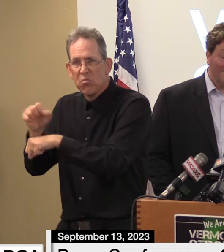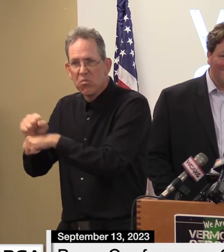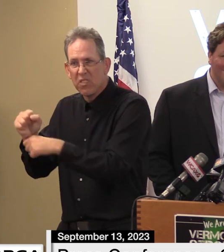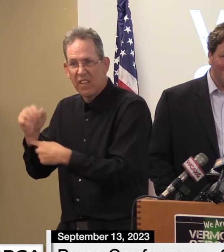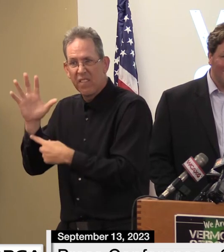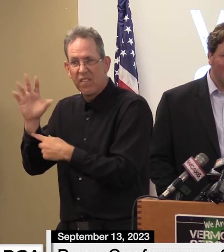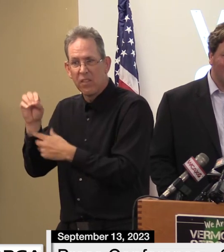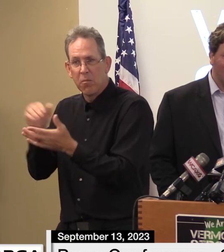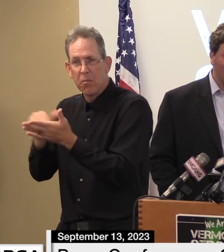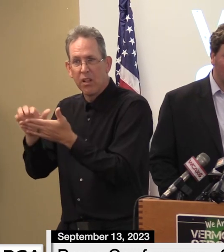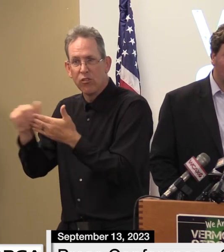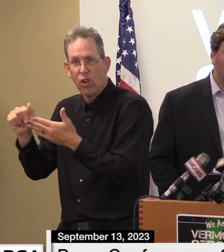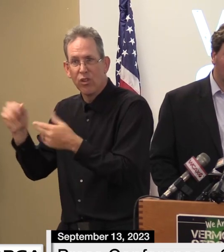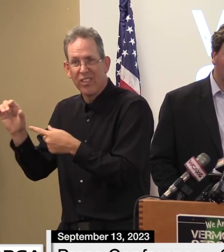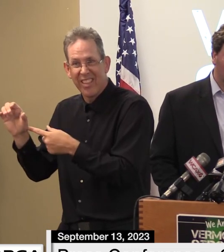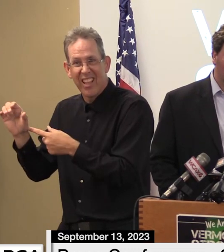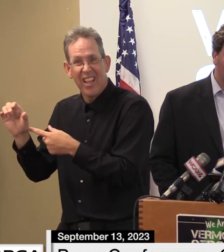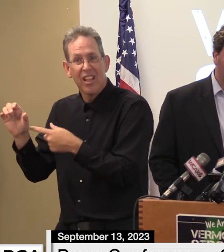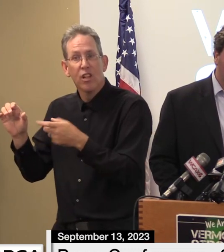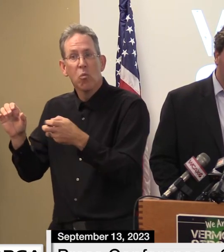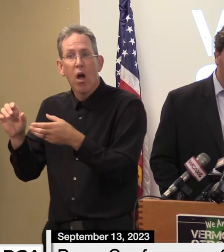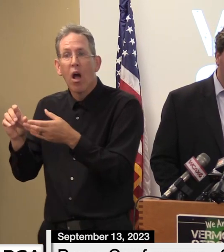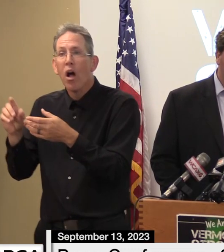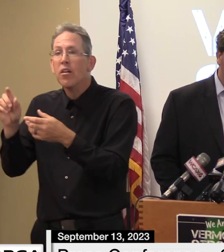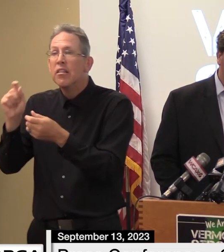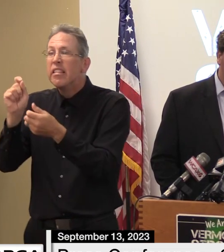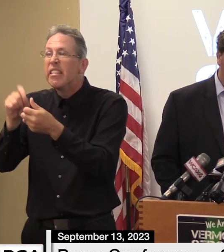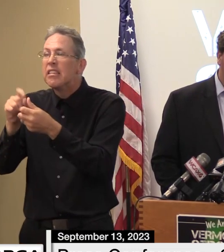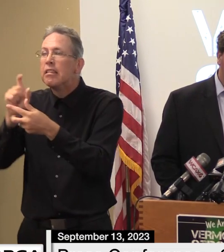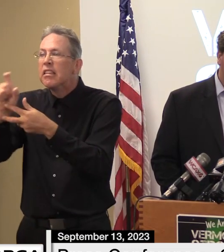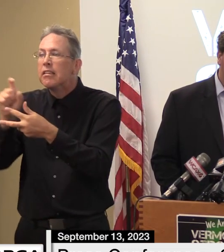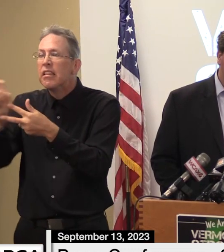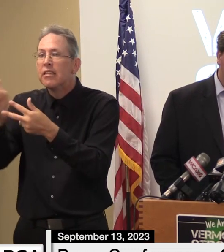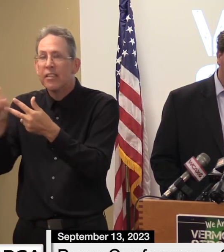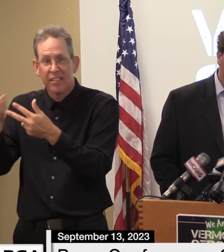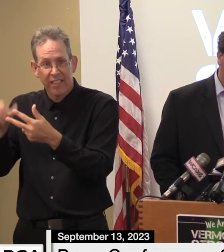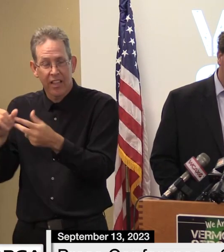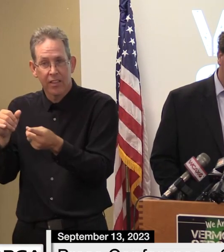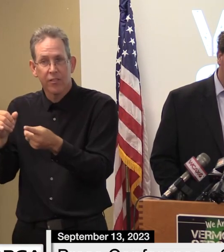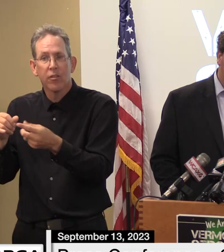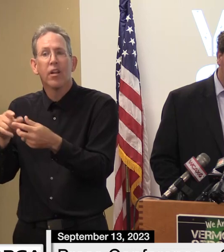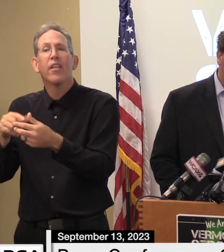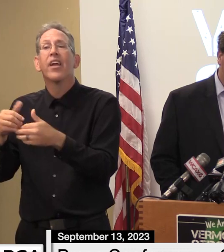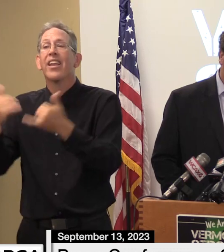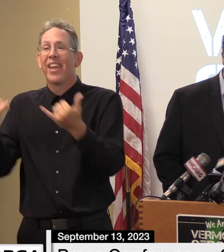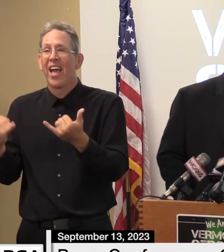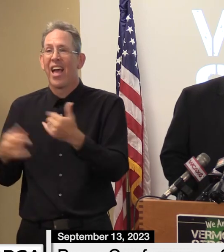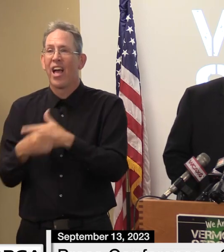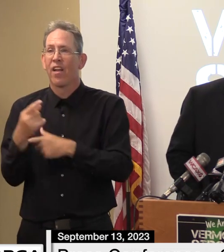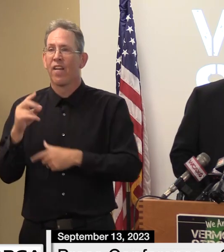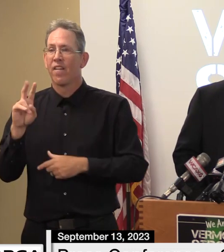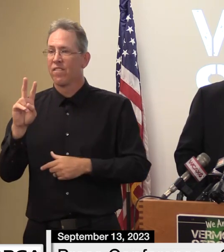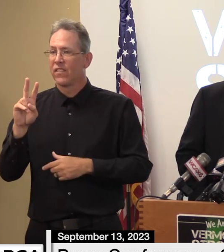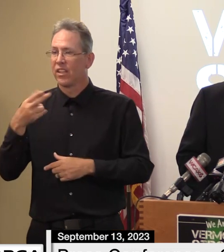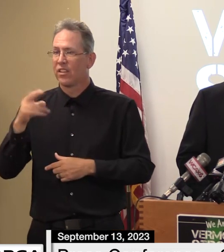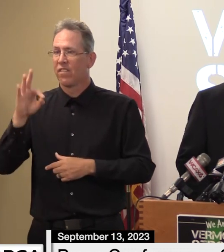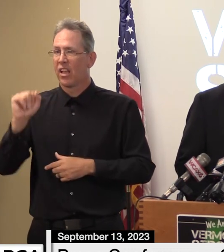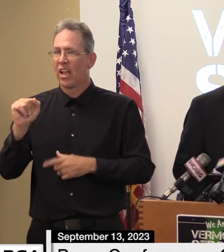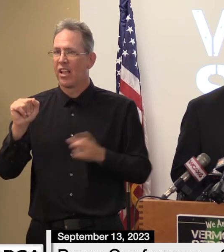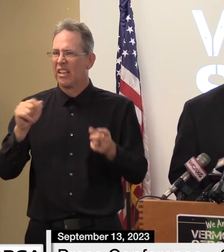said, and here are the buckets we want that money allocated to. And then now it's up to BHFA to decide where